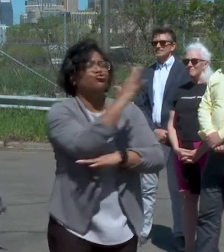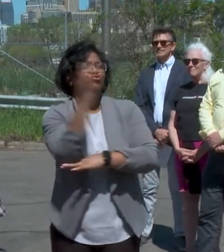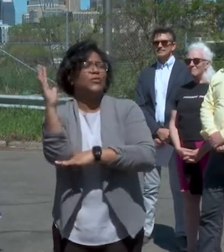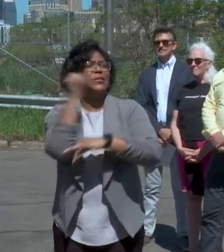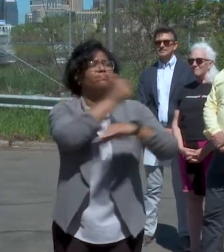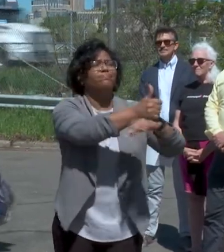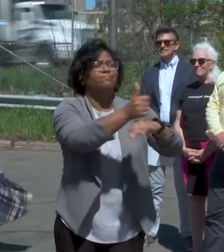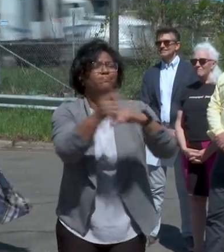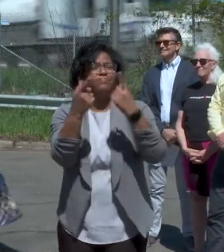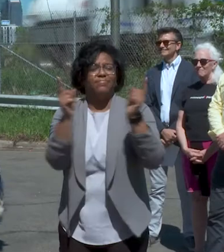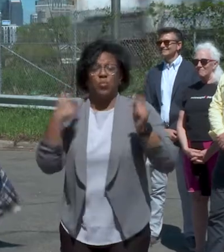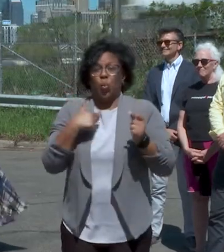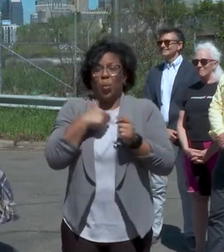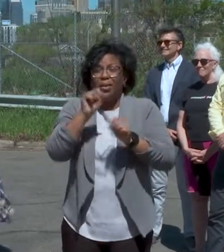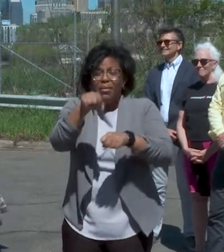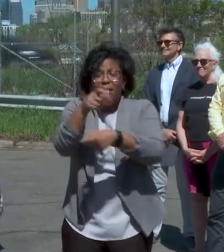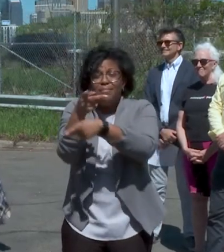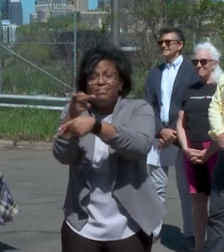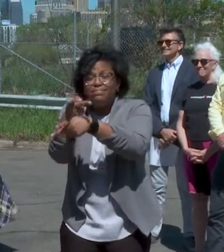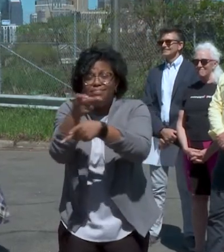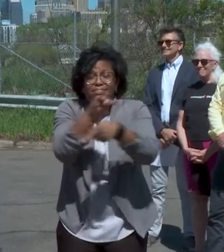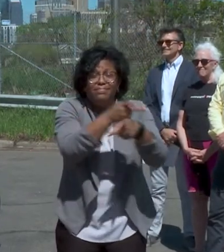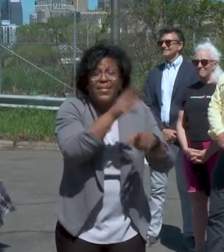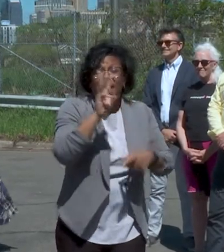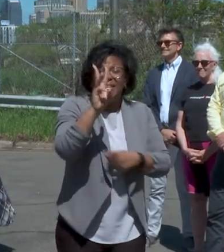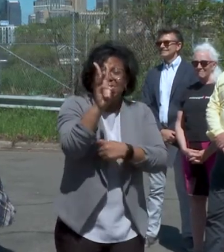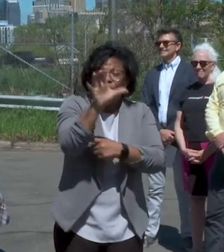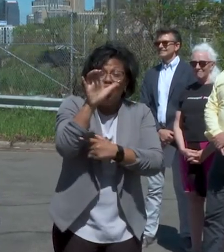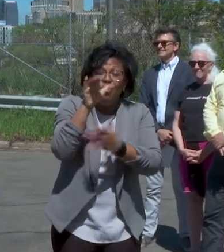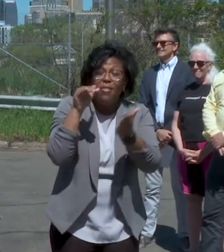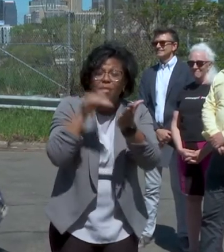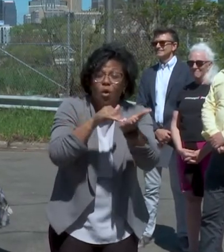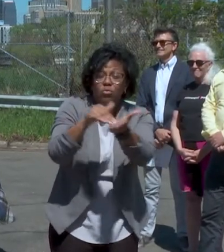600,000 trees throughout Minneapolis. That's an incredible number.